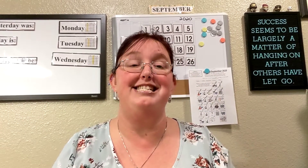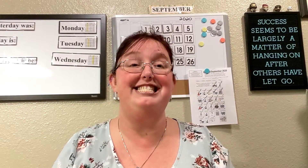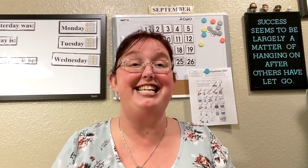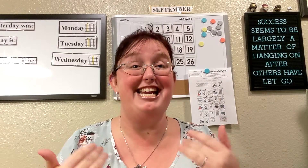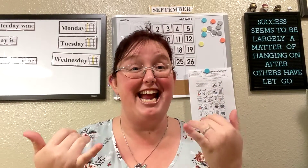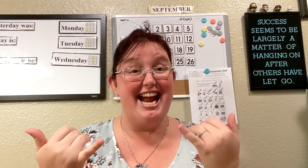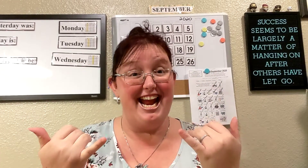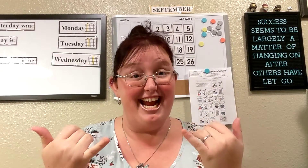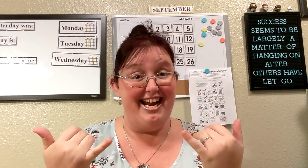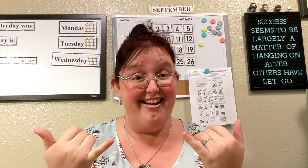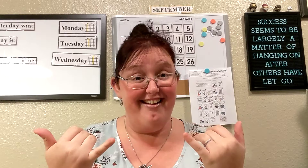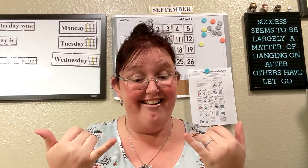Today